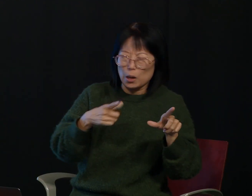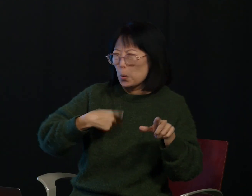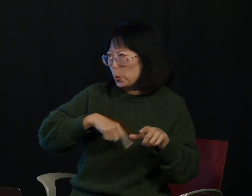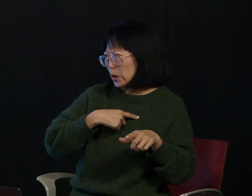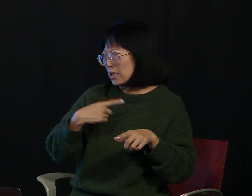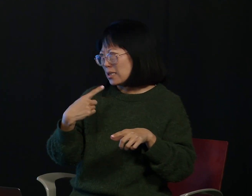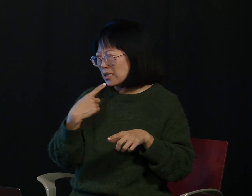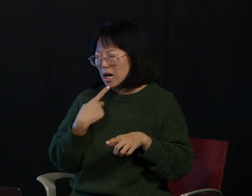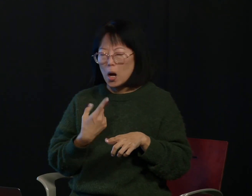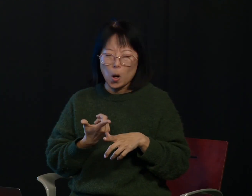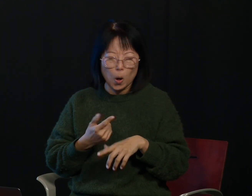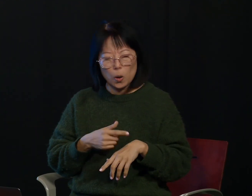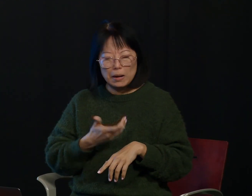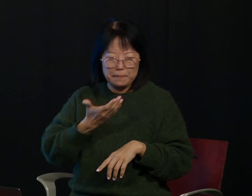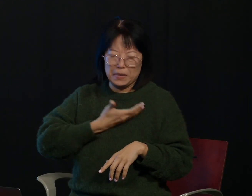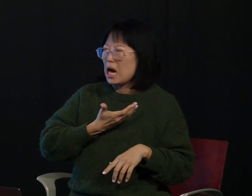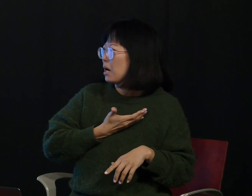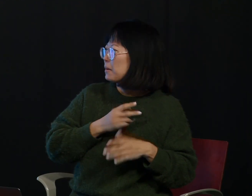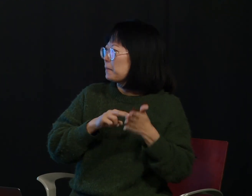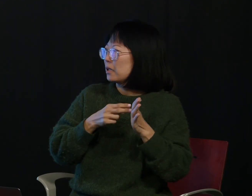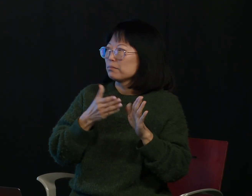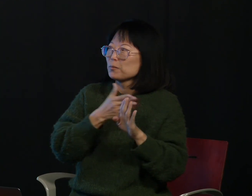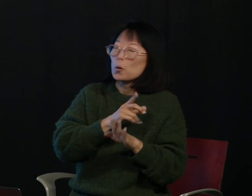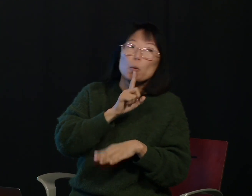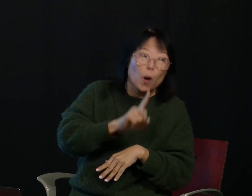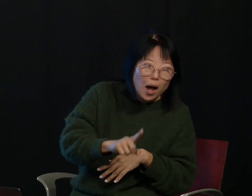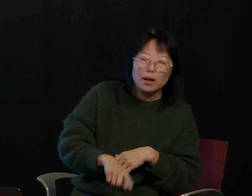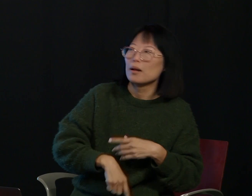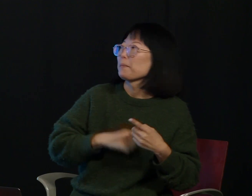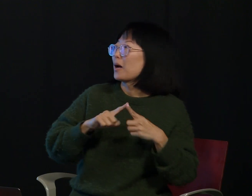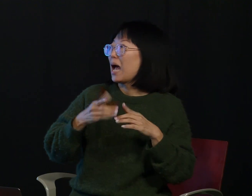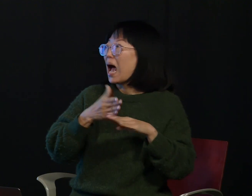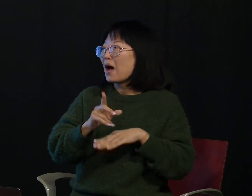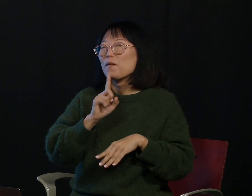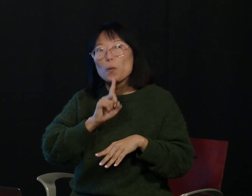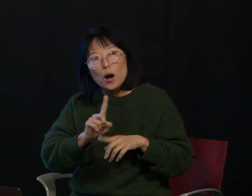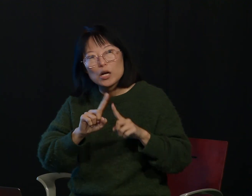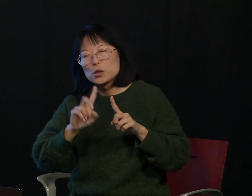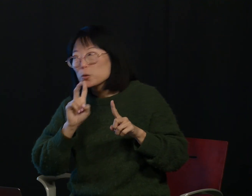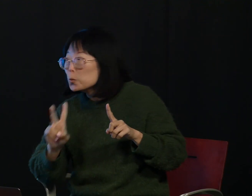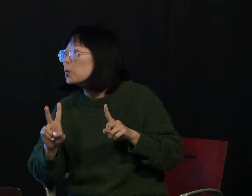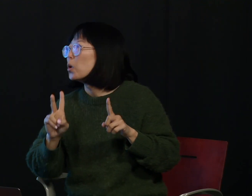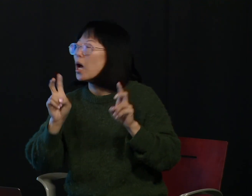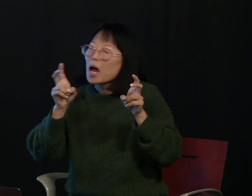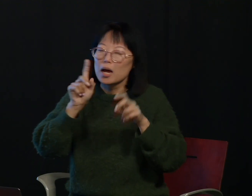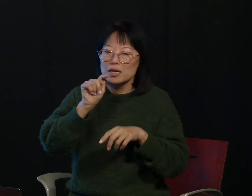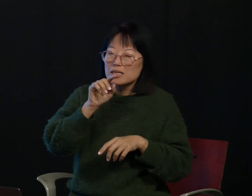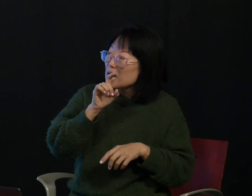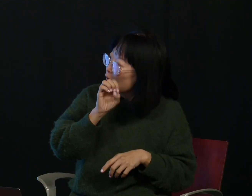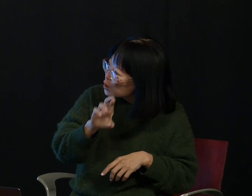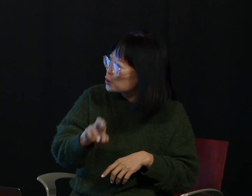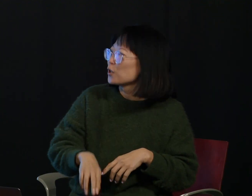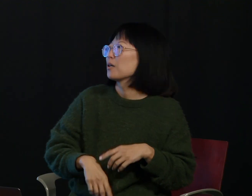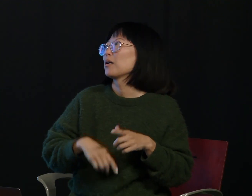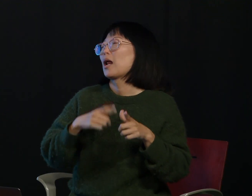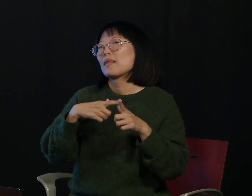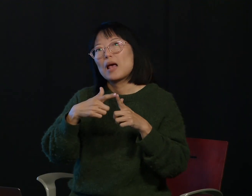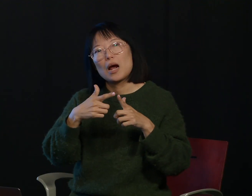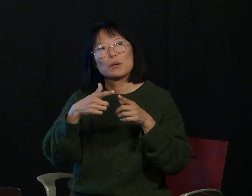language, we would say that an infant before the age of 1, after the age of 1, at the age of 2 is a toddler. We will